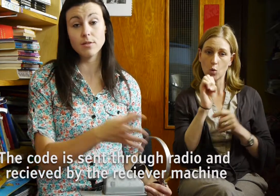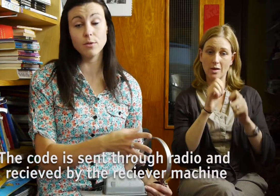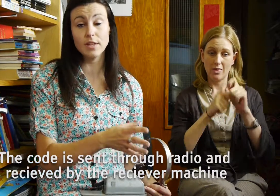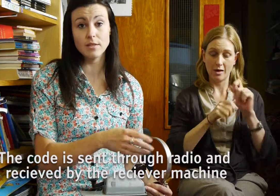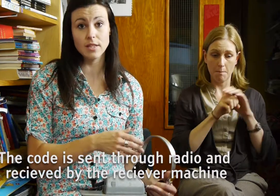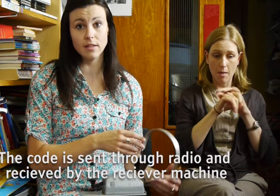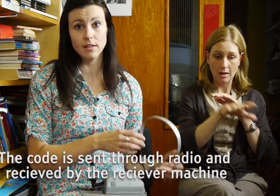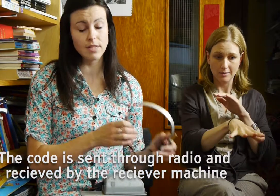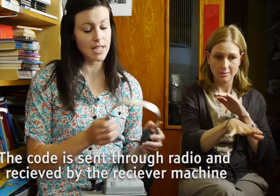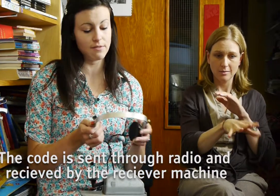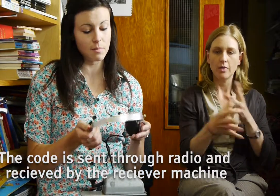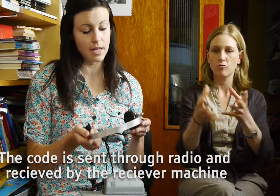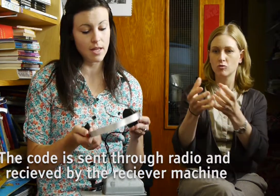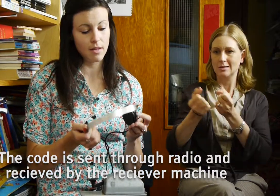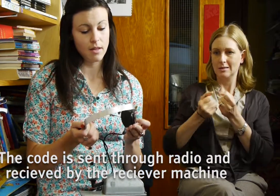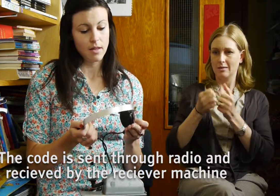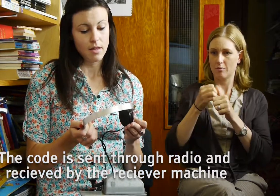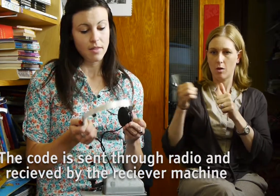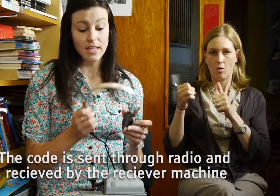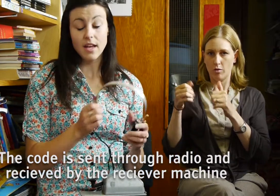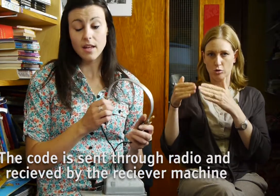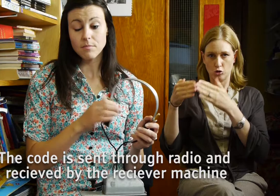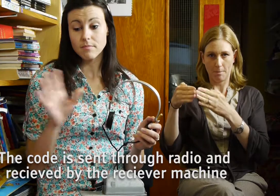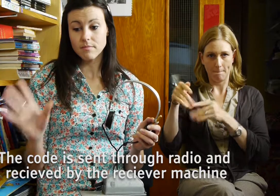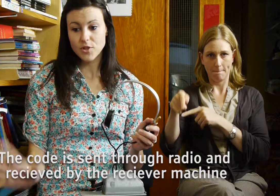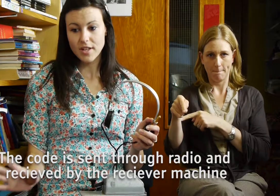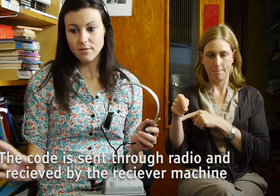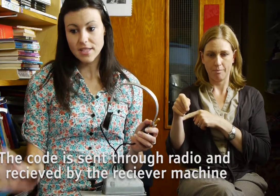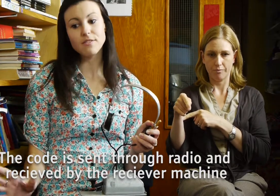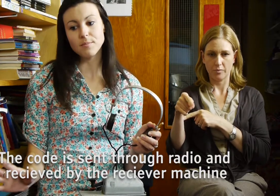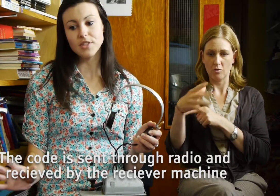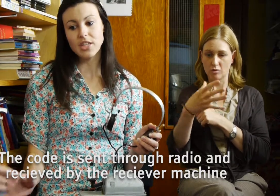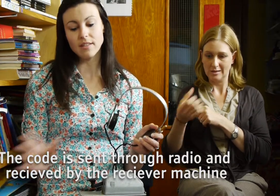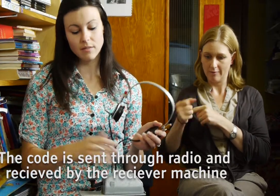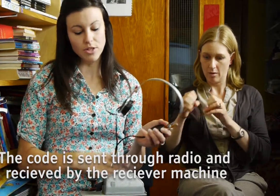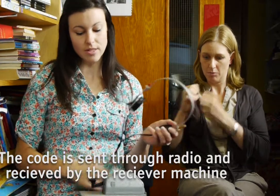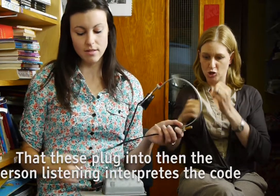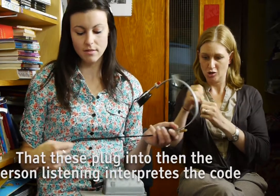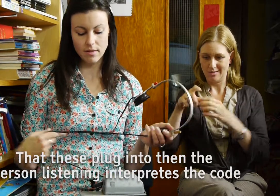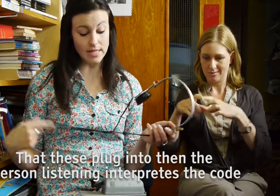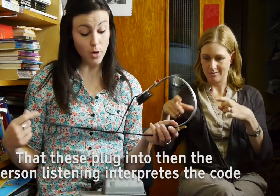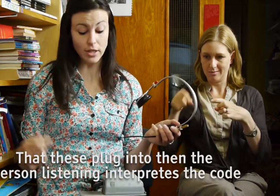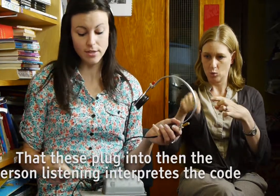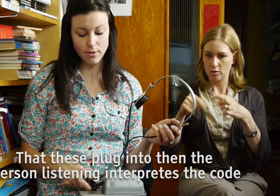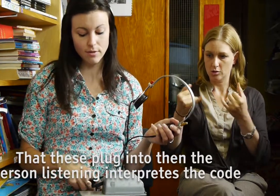through radio signal and received by the receiver machine, which is these plug into,